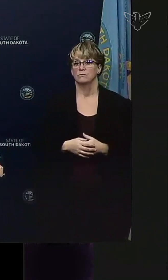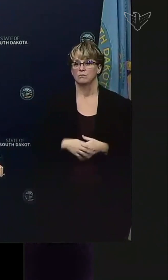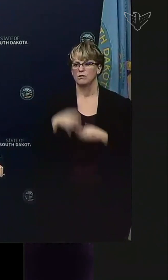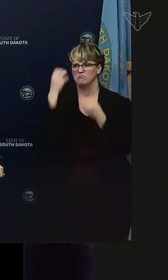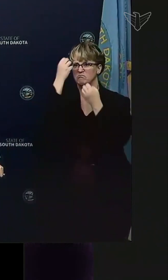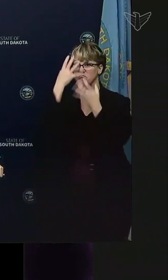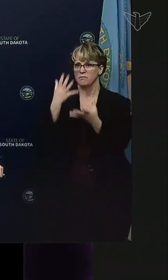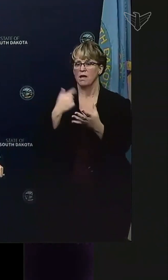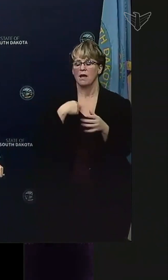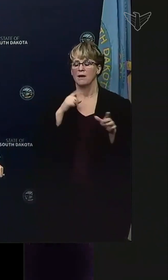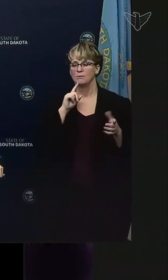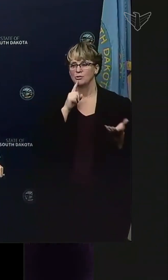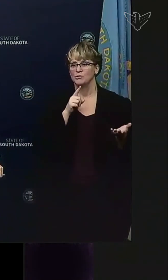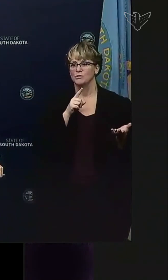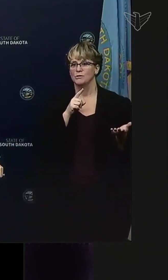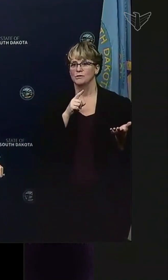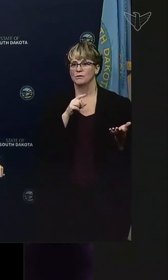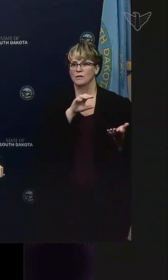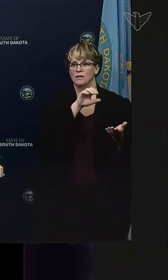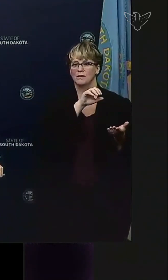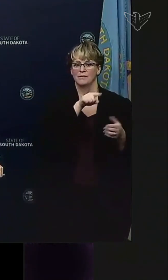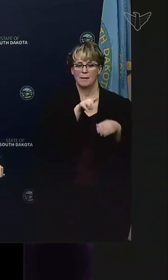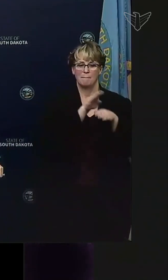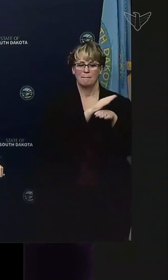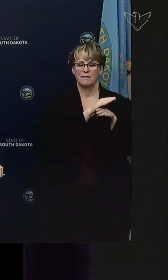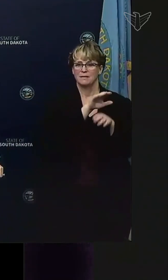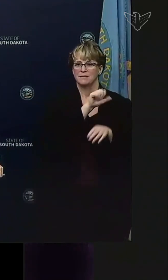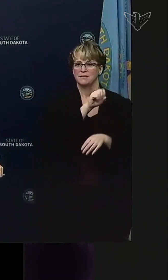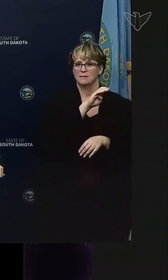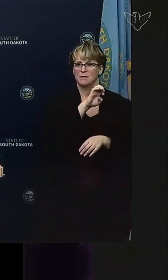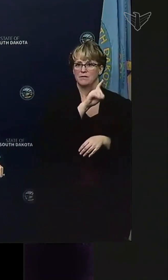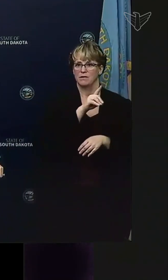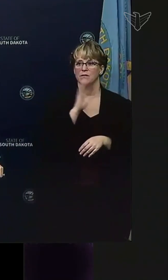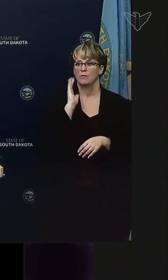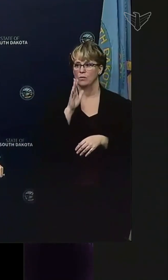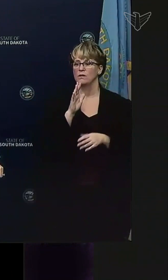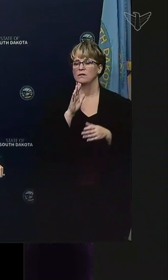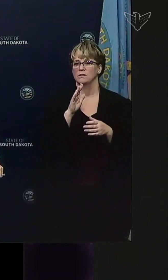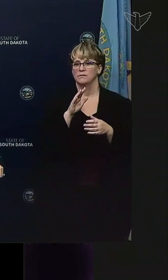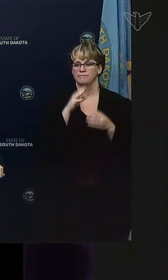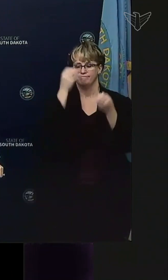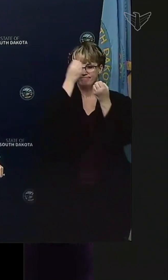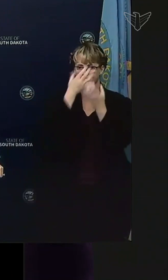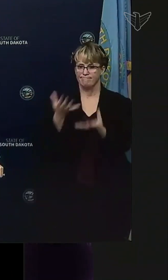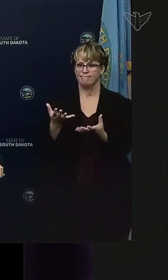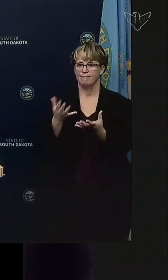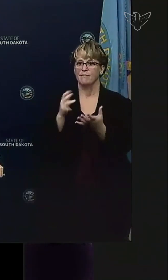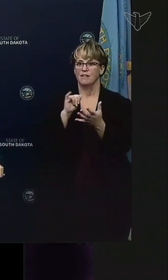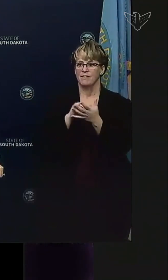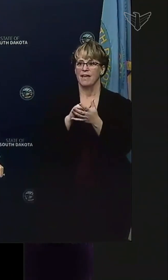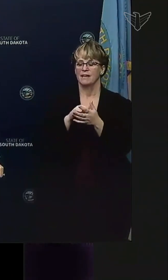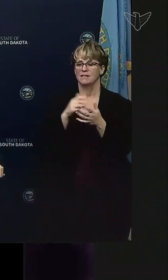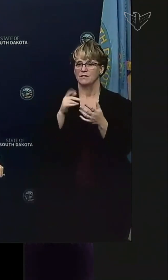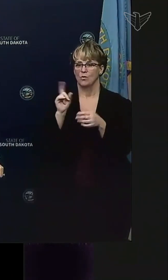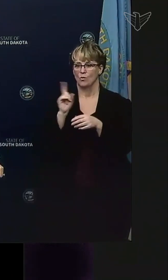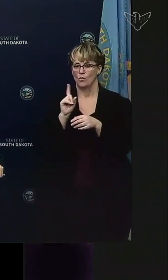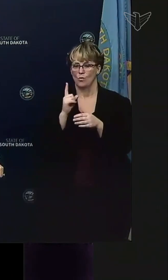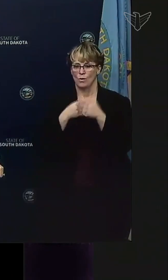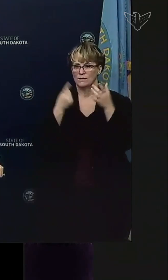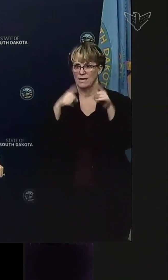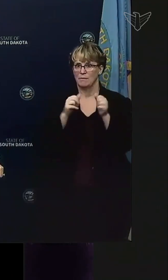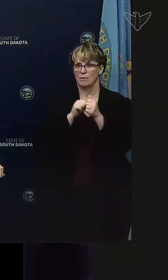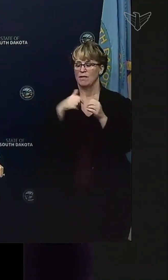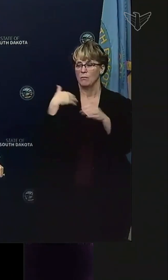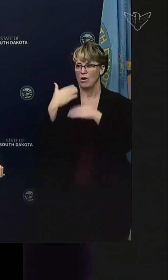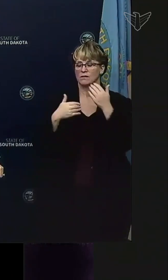keep you updated, and I'm sure Smithfield will continue to stay engaged to make sure that we're letting you know where we are on that